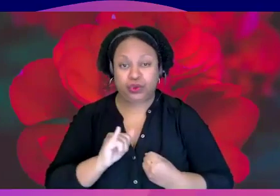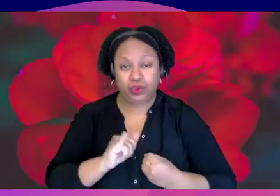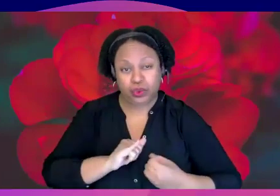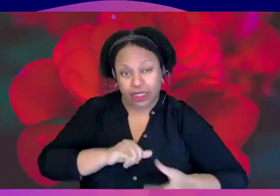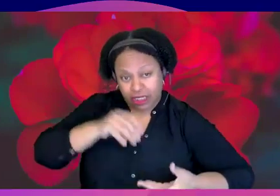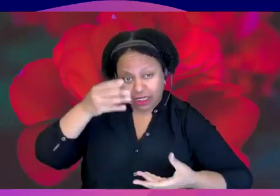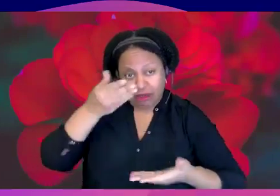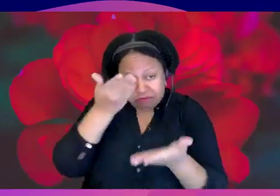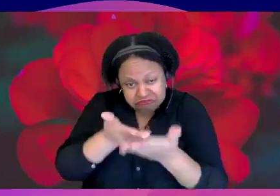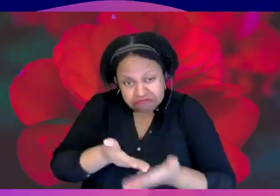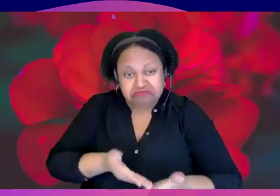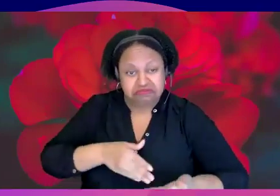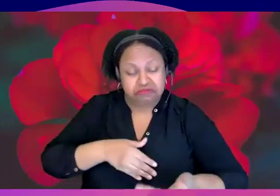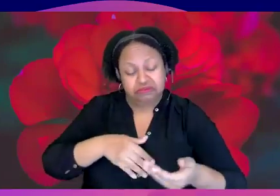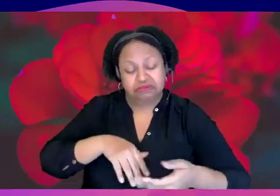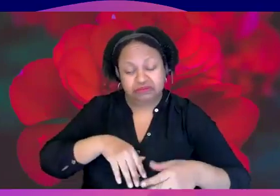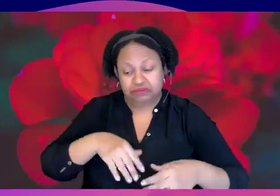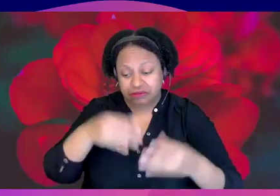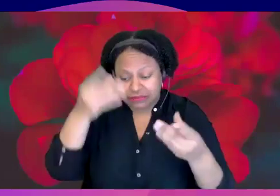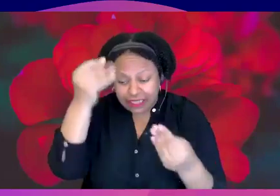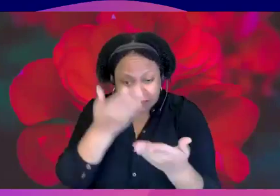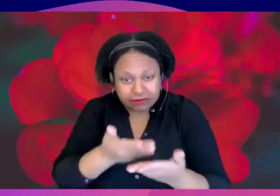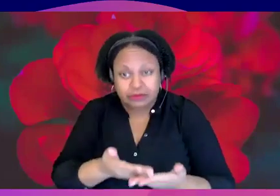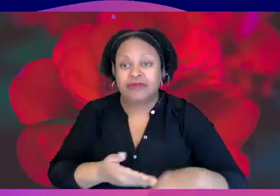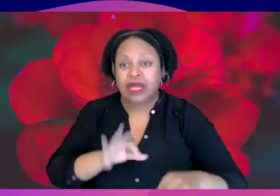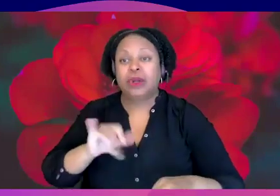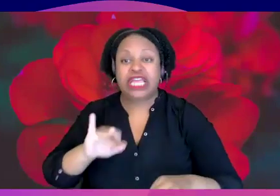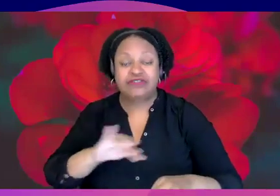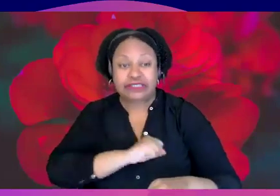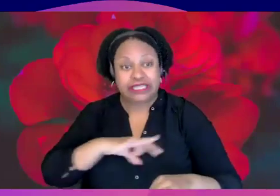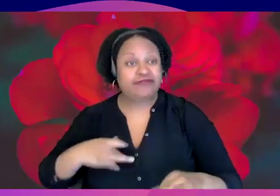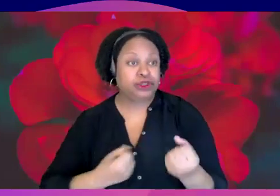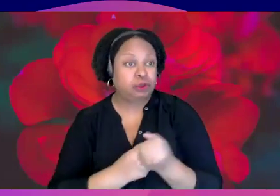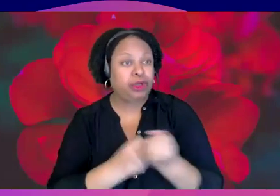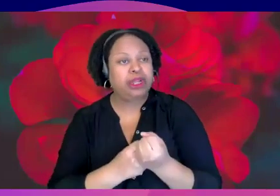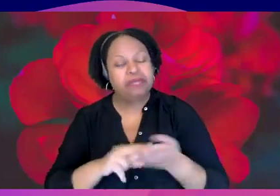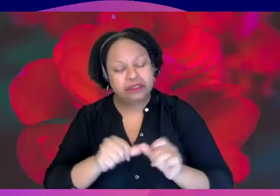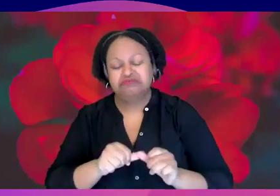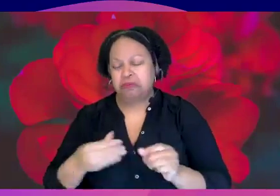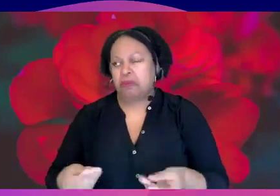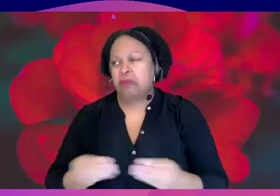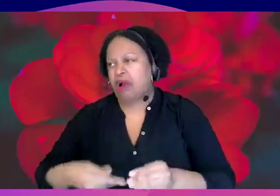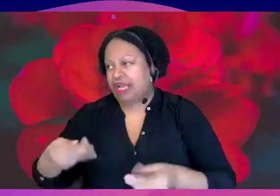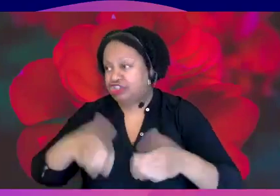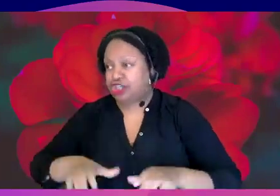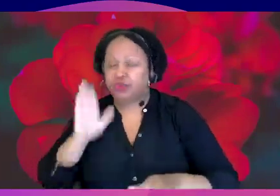that when staff feel supported in these ways, they are more likely to remain in an organization.